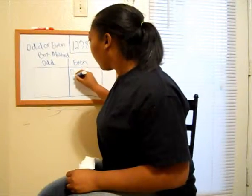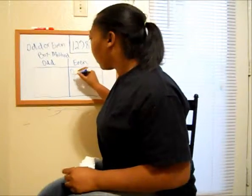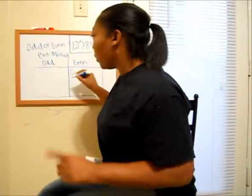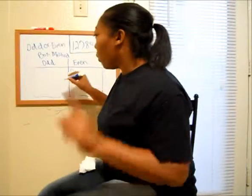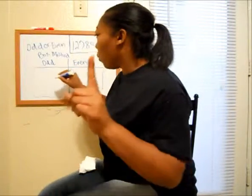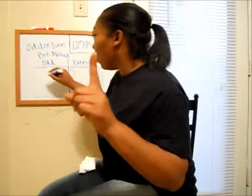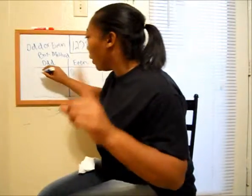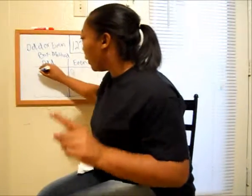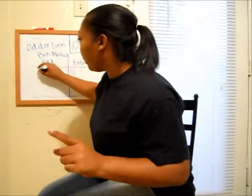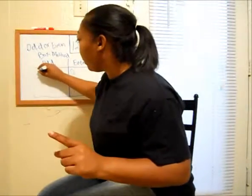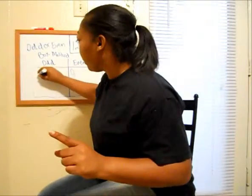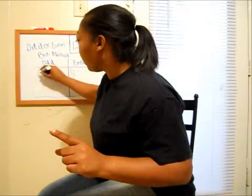1,